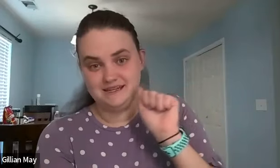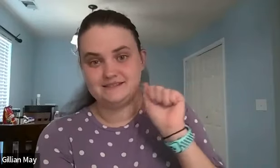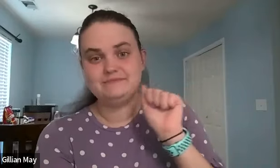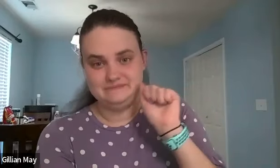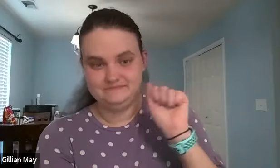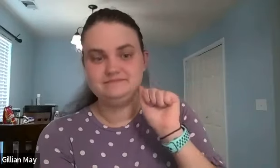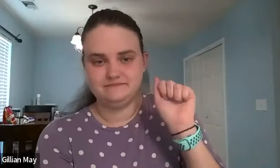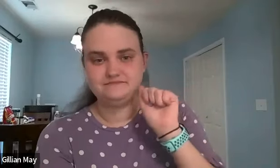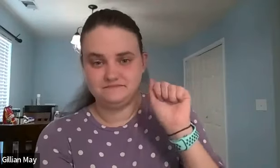aunt.